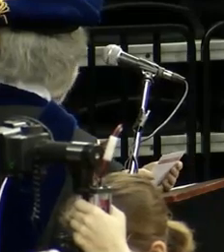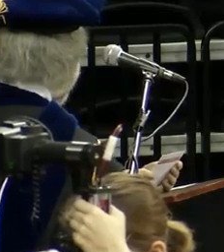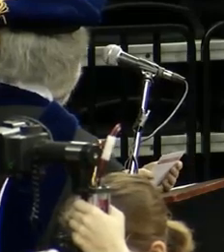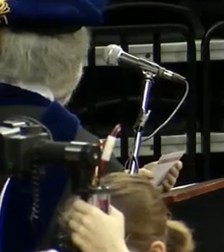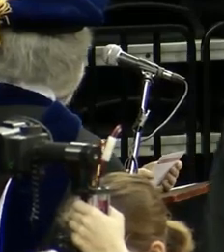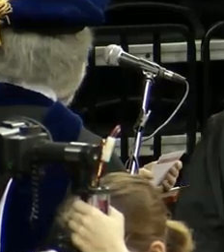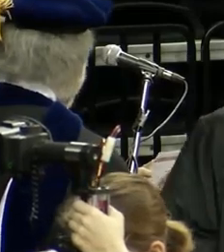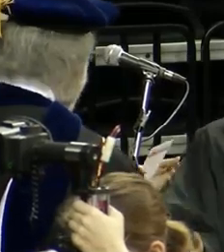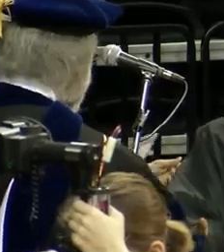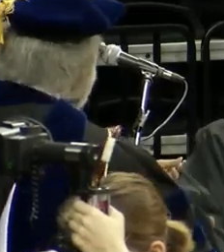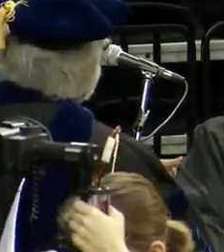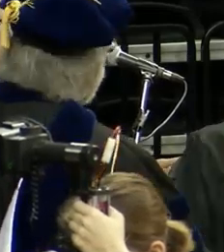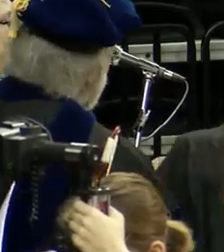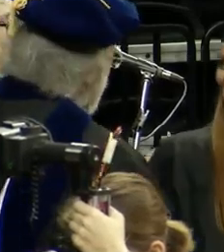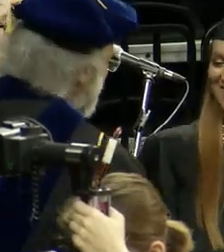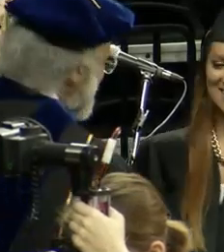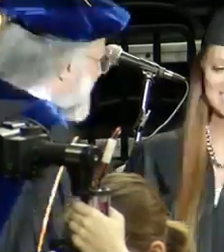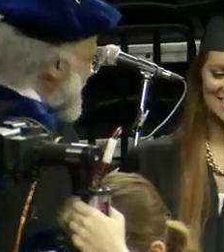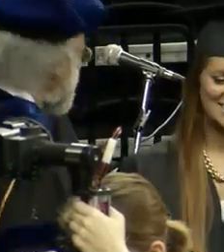Libby Thola.